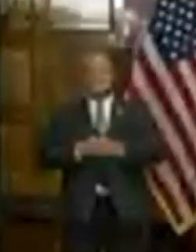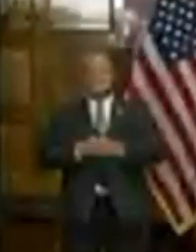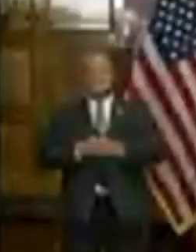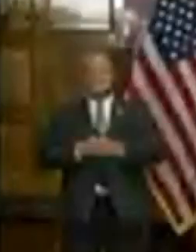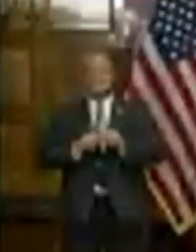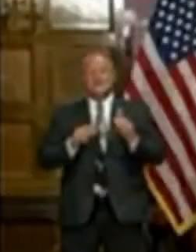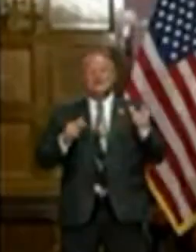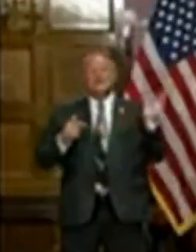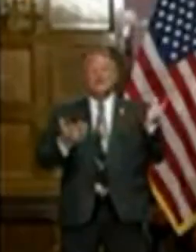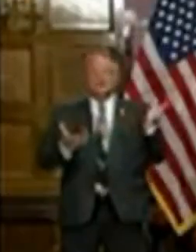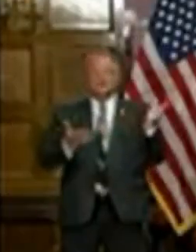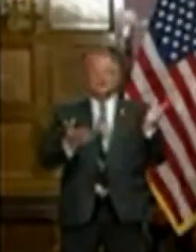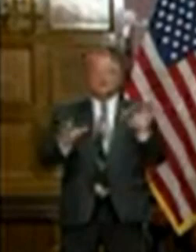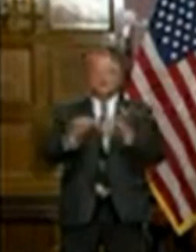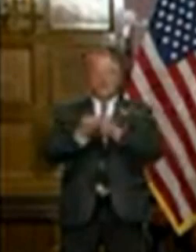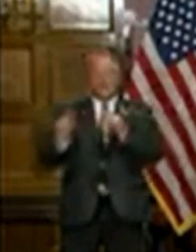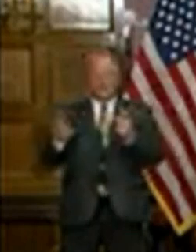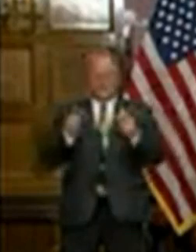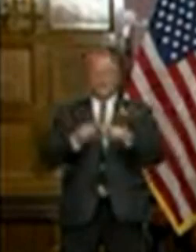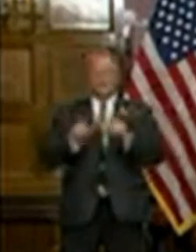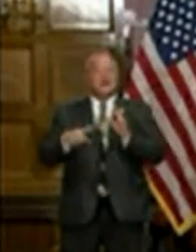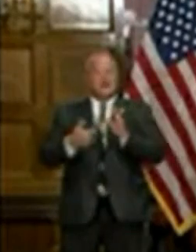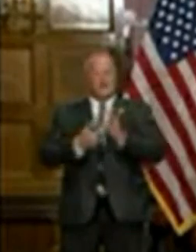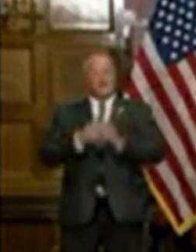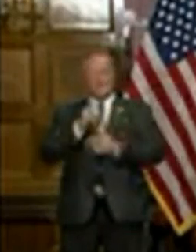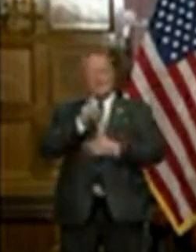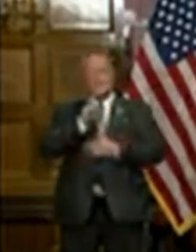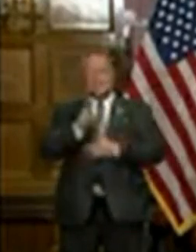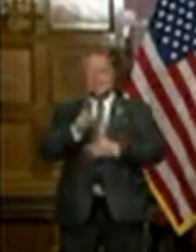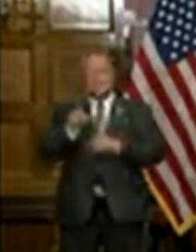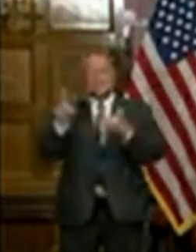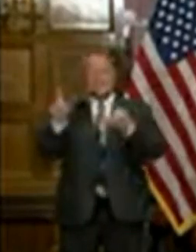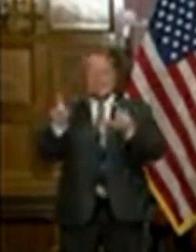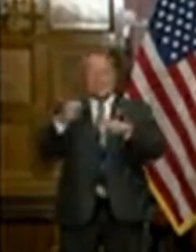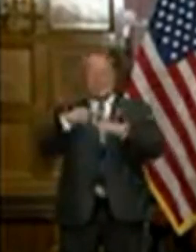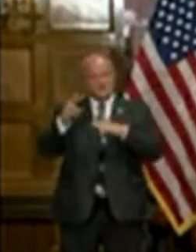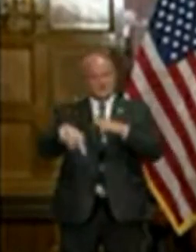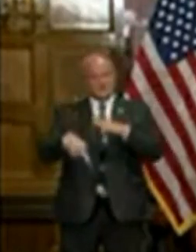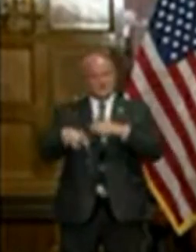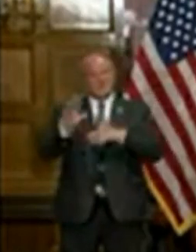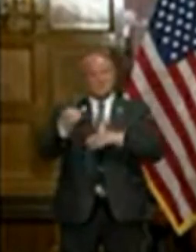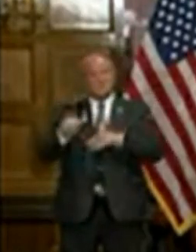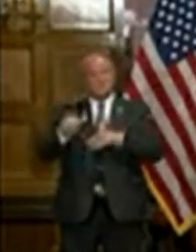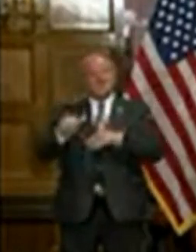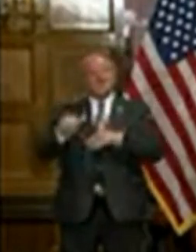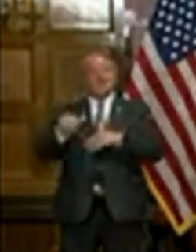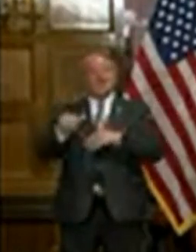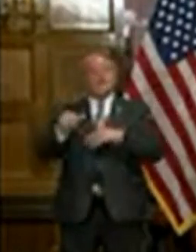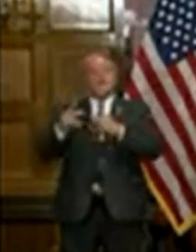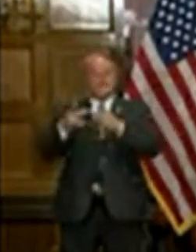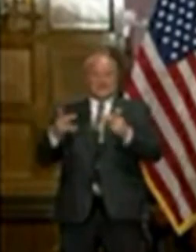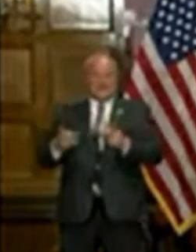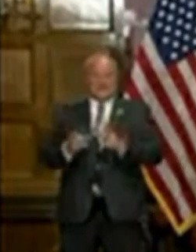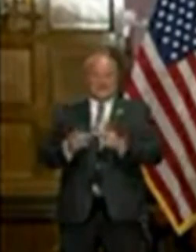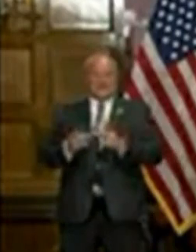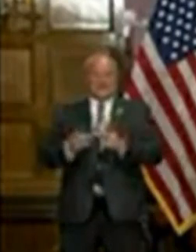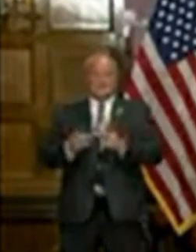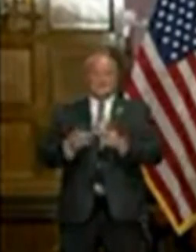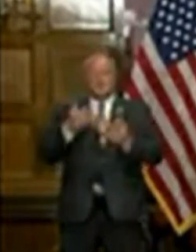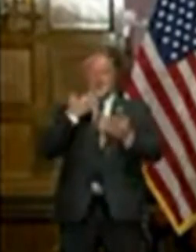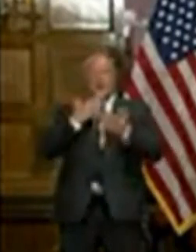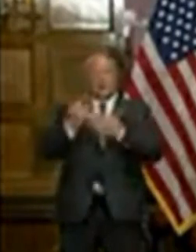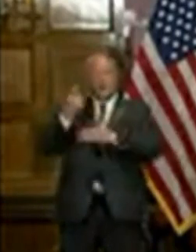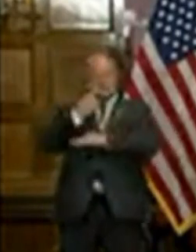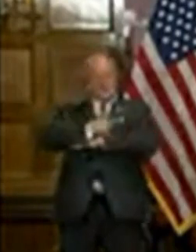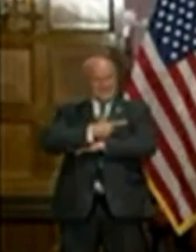All right, and this is just, we'll do that quickly, but this is the test results by facility type. And of course, we had a good